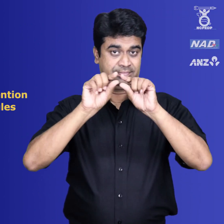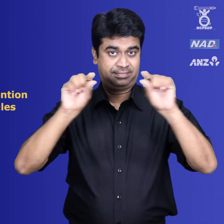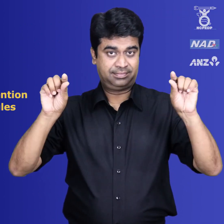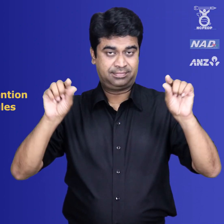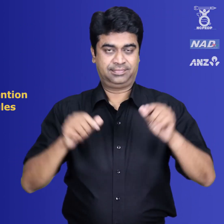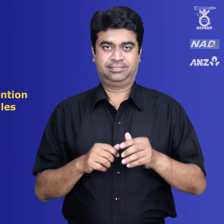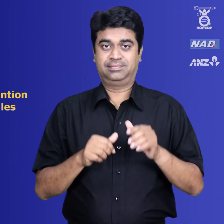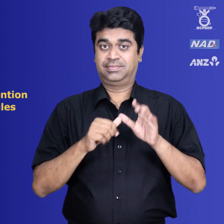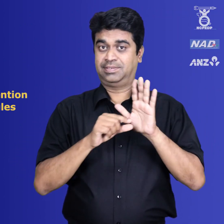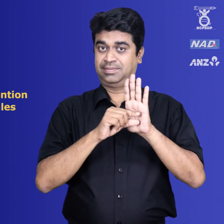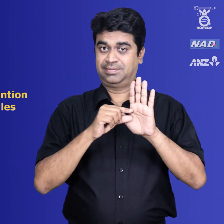'89.